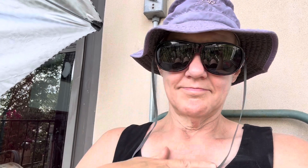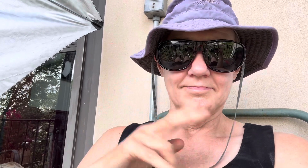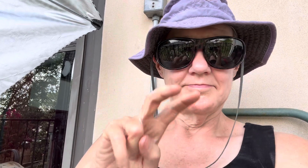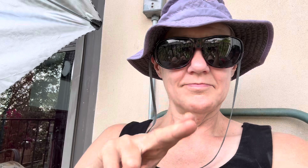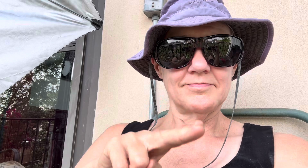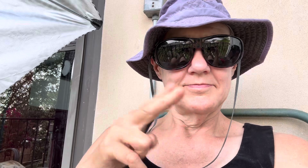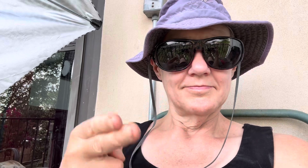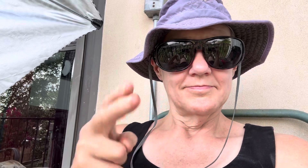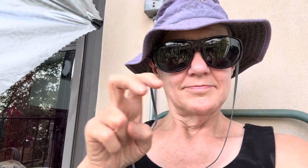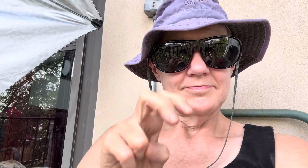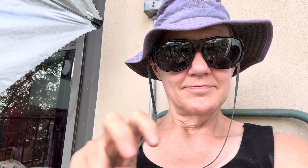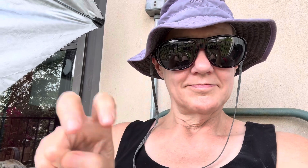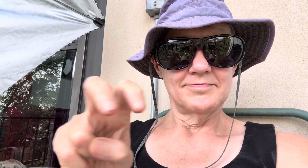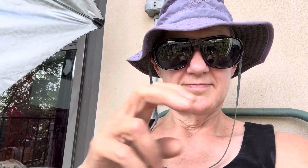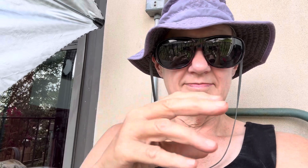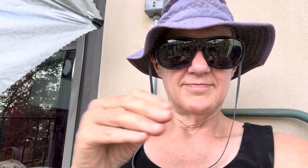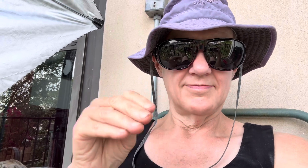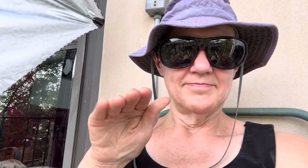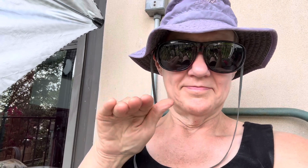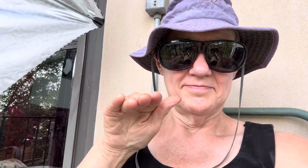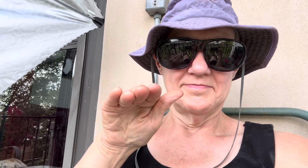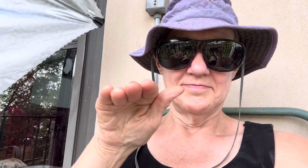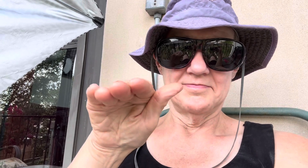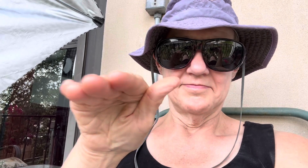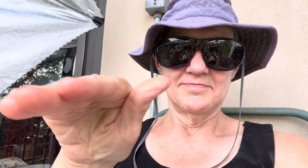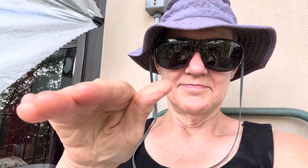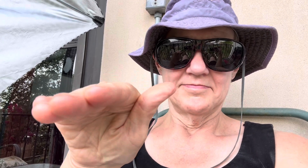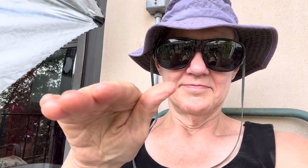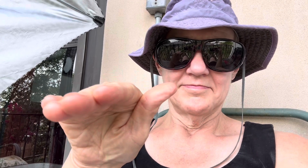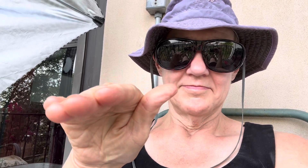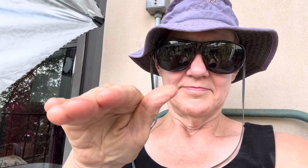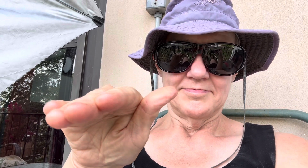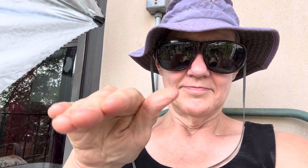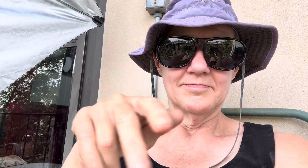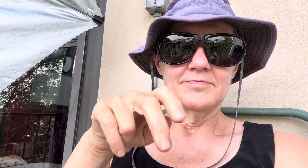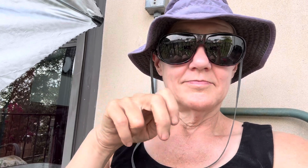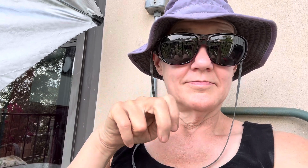Walking is a big part of my weight loss journey too, and my maintenance.